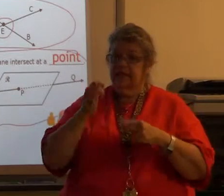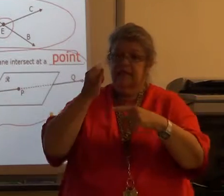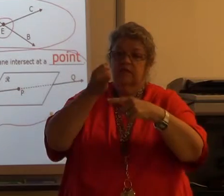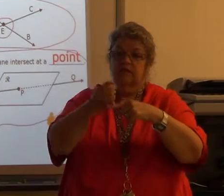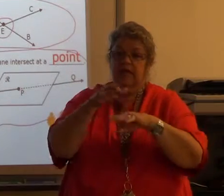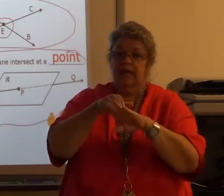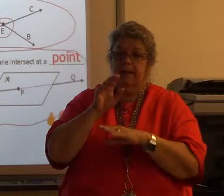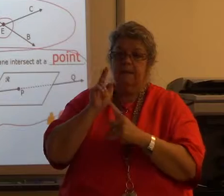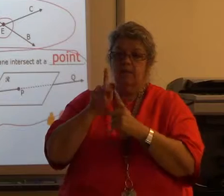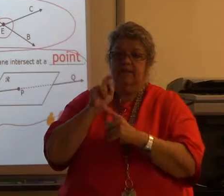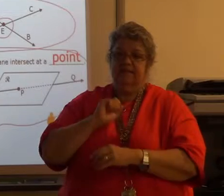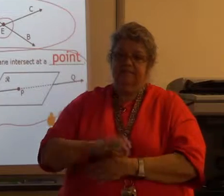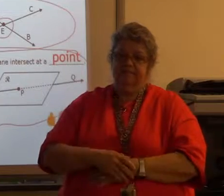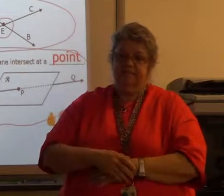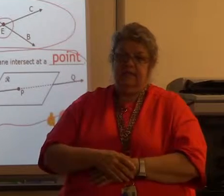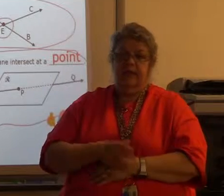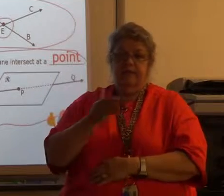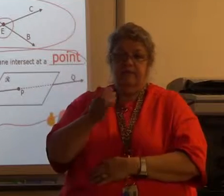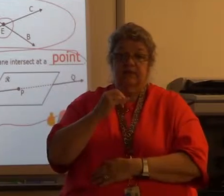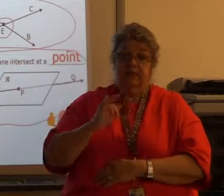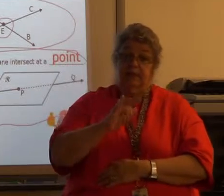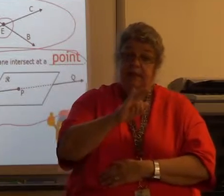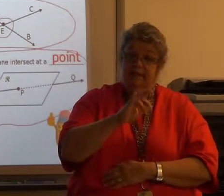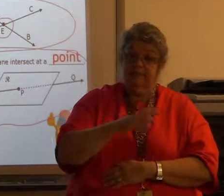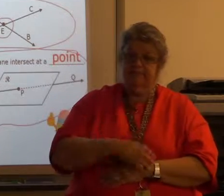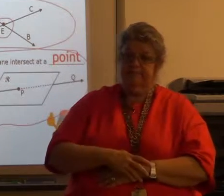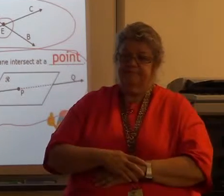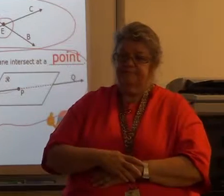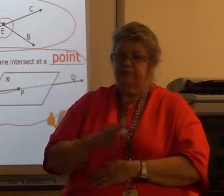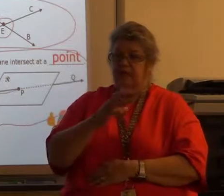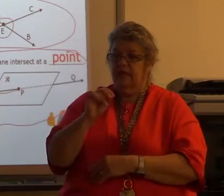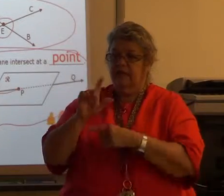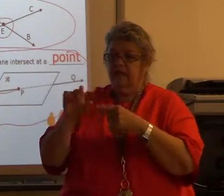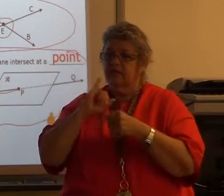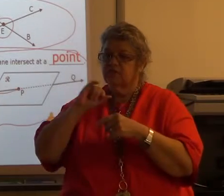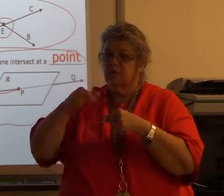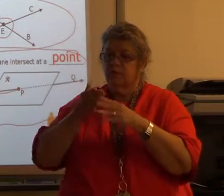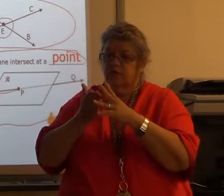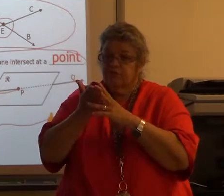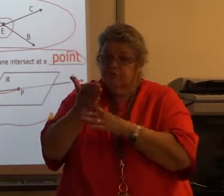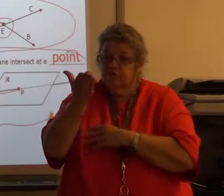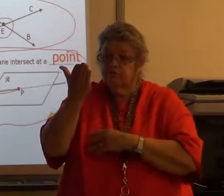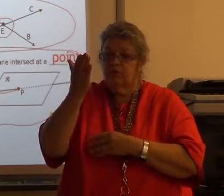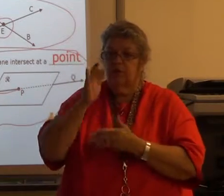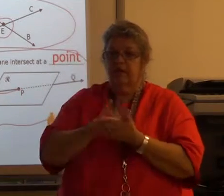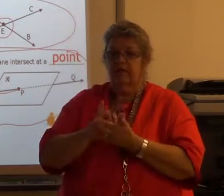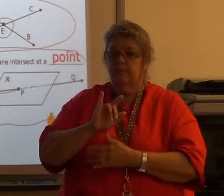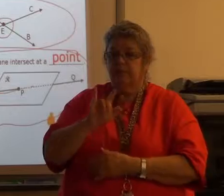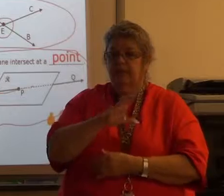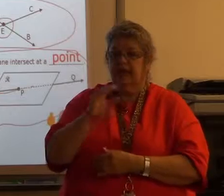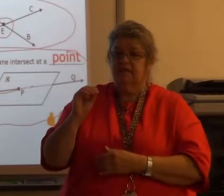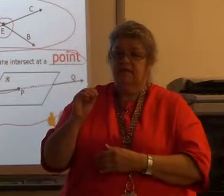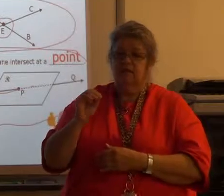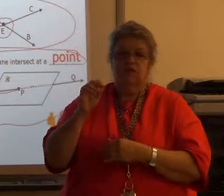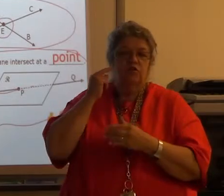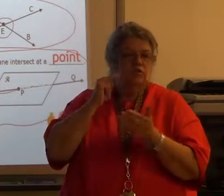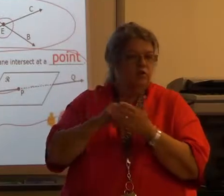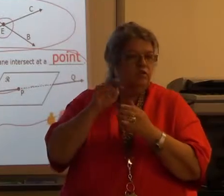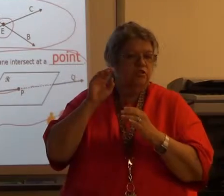at a point. There's a plane. The line is going through the front of that plane. Notice you can't see it right